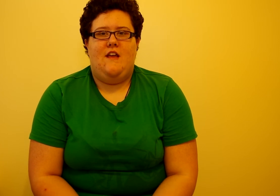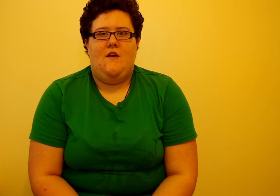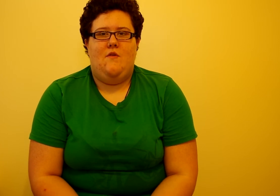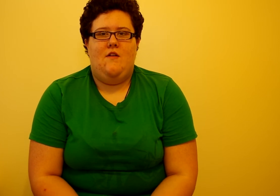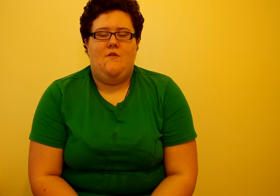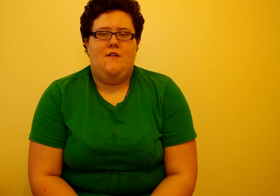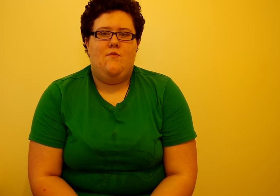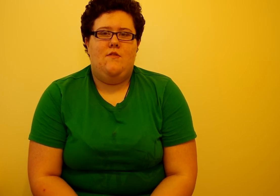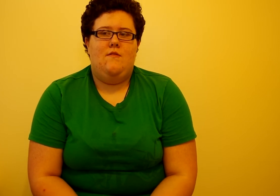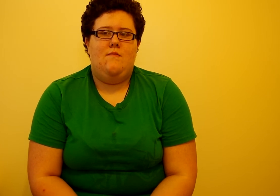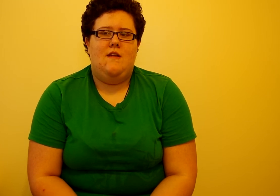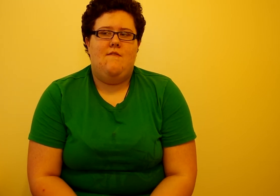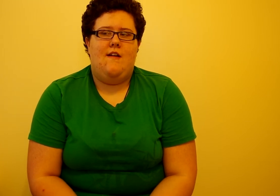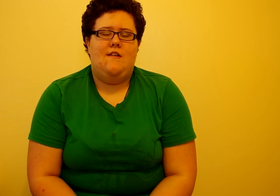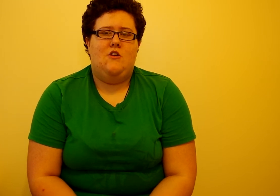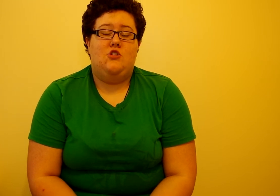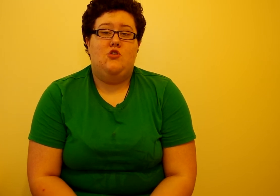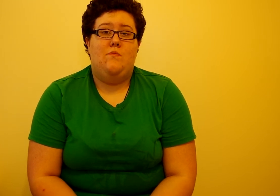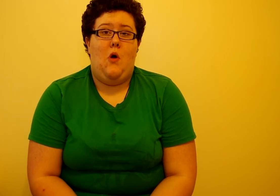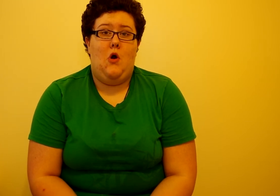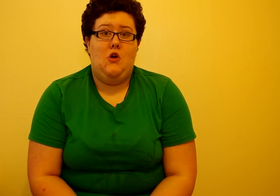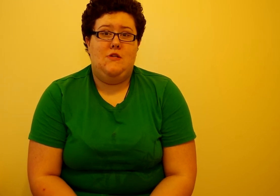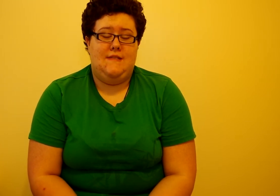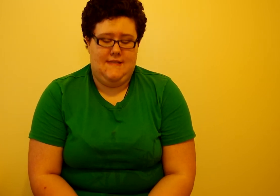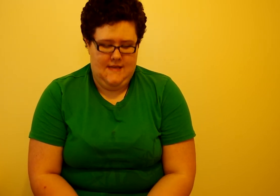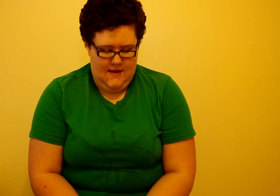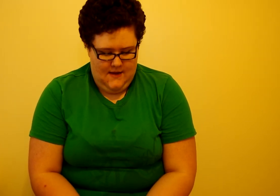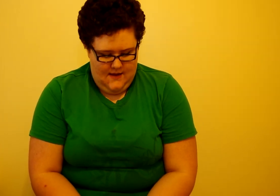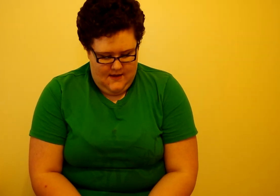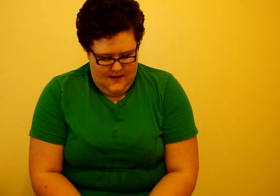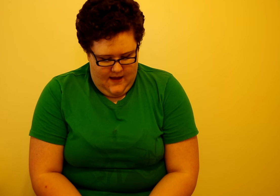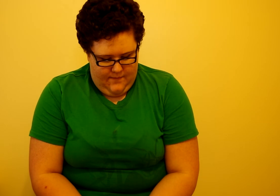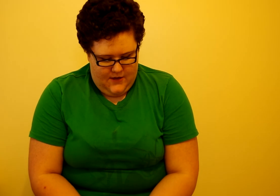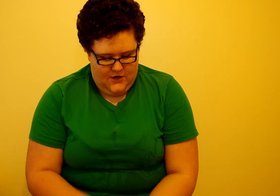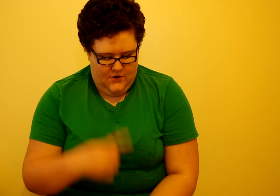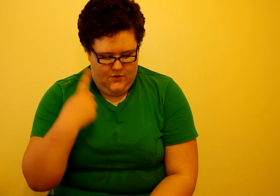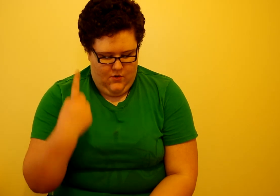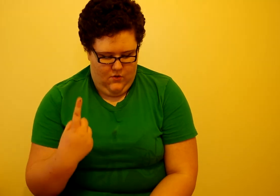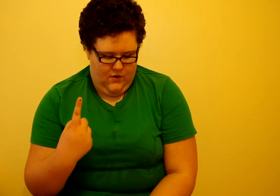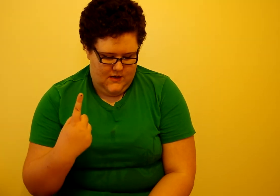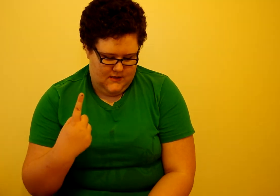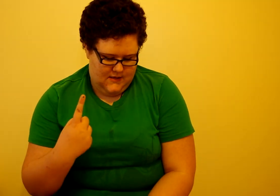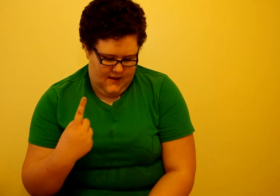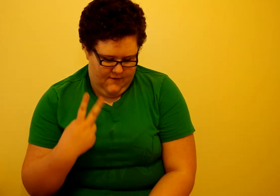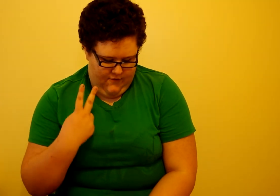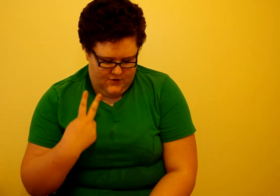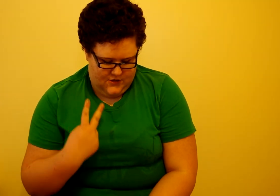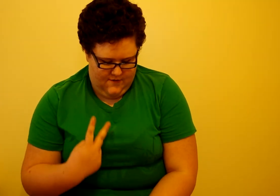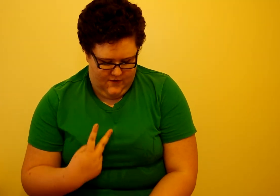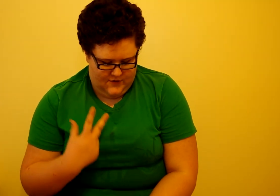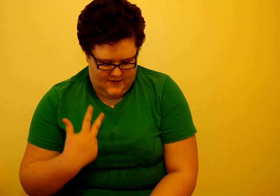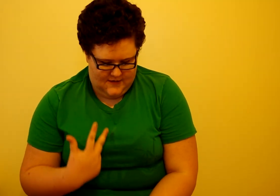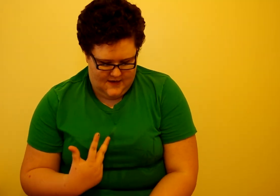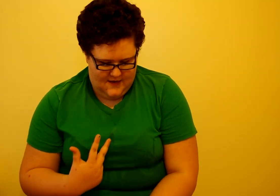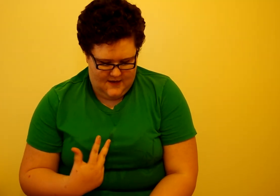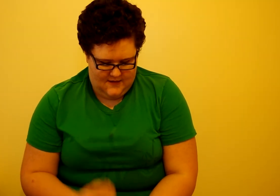video. This one's going to be divided into 2 parts. I'm going to do the chorus and the first 2 verses in this